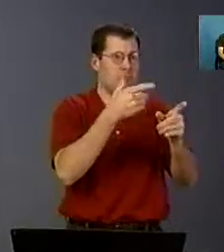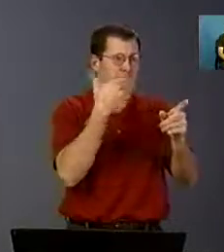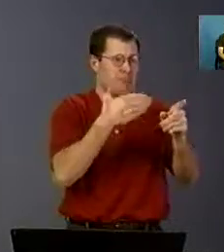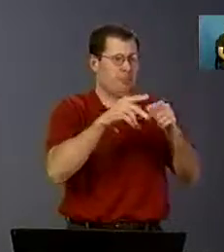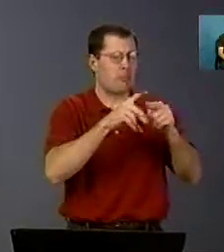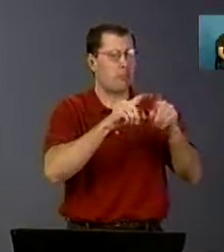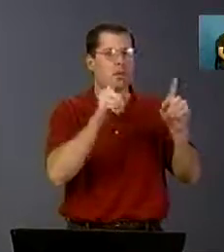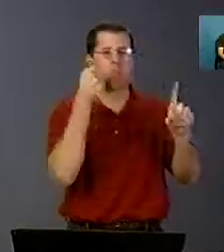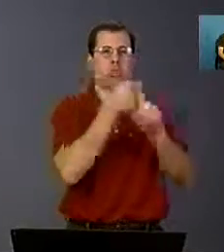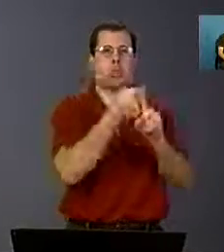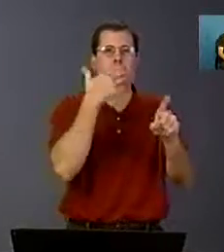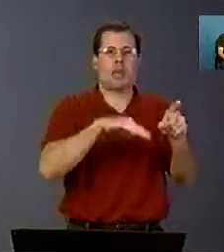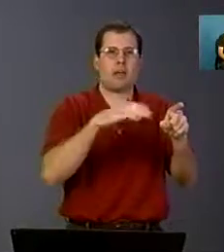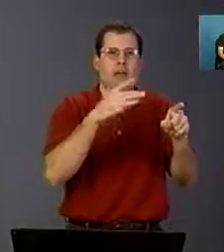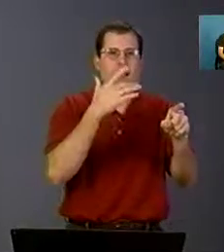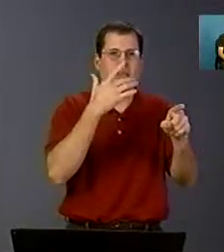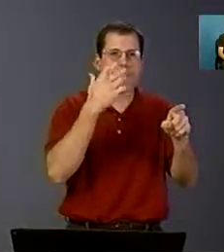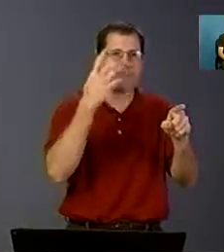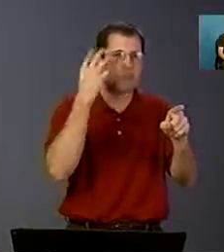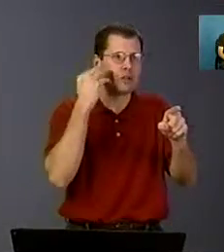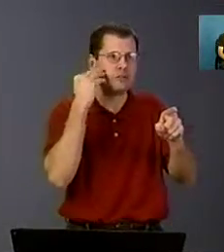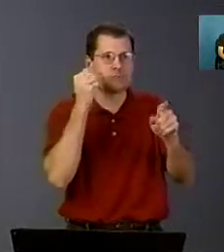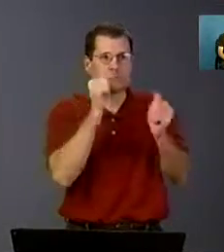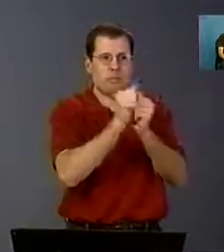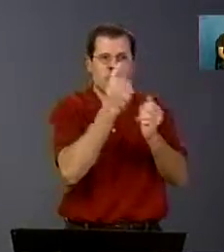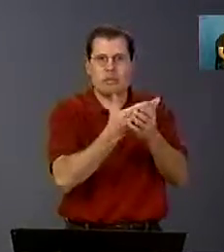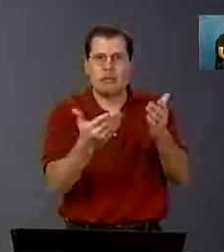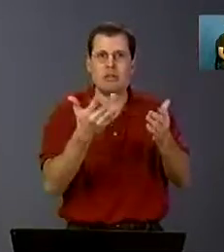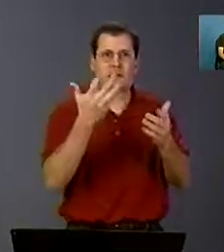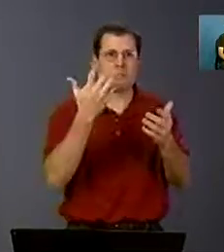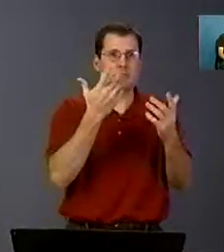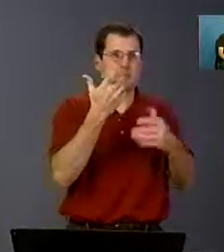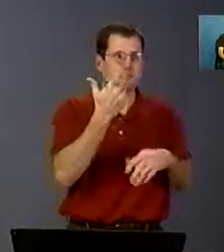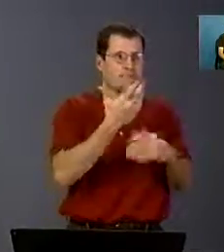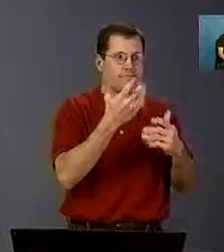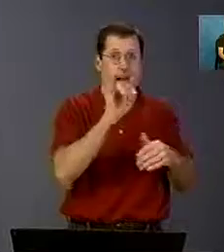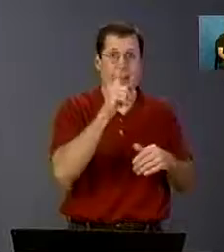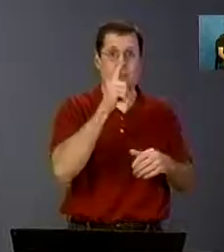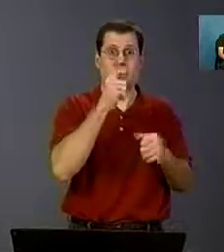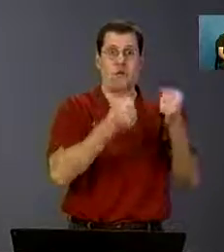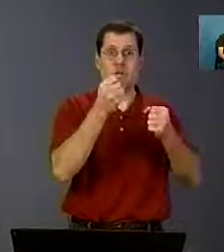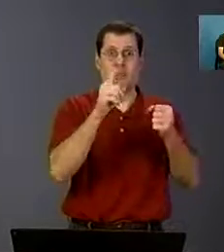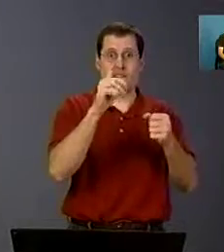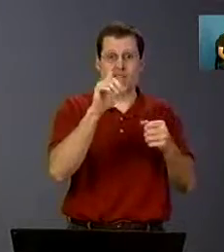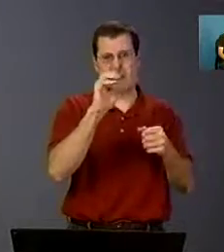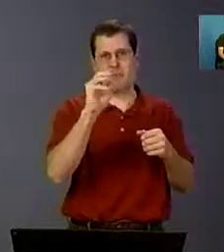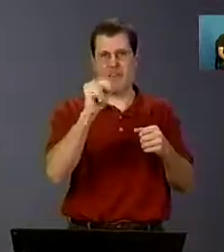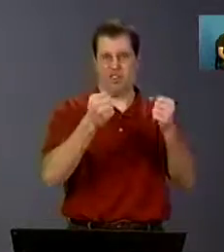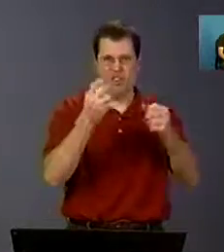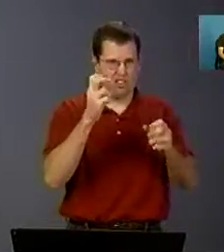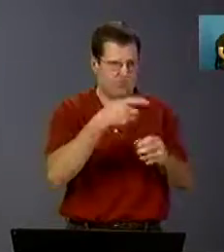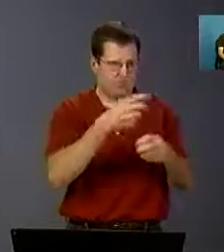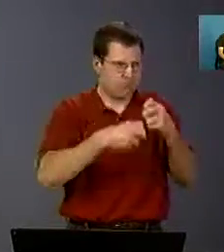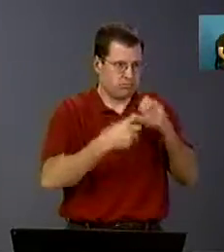There's really no clear way to see who's a good mechanic and who's a bad mechanic or who has the experience.